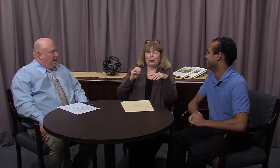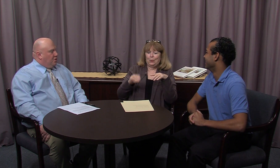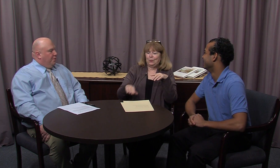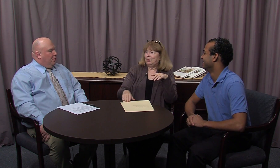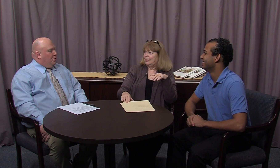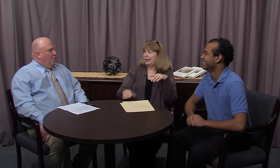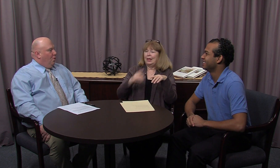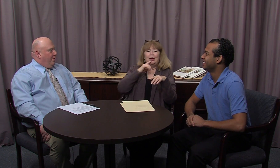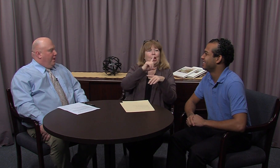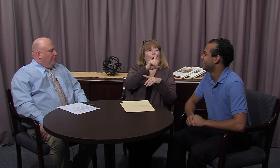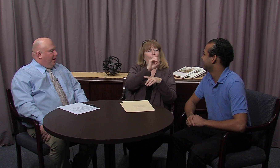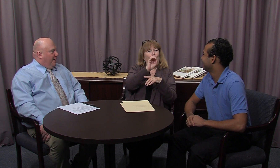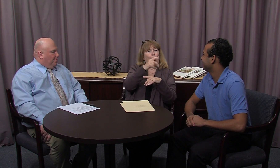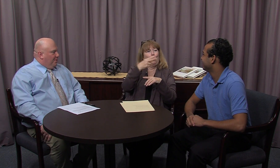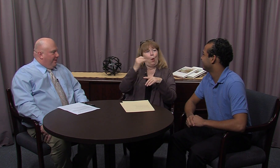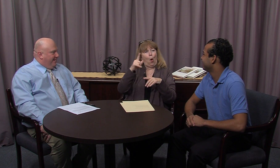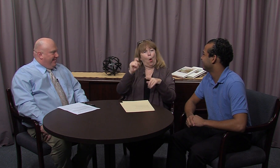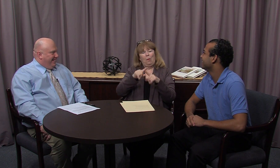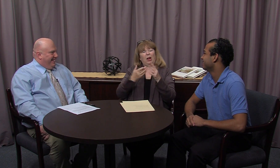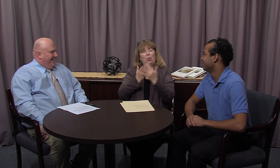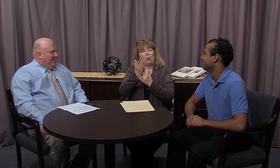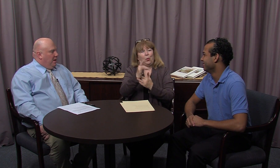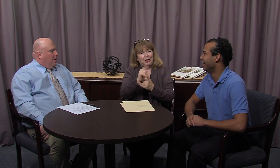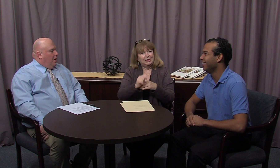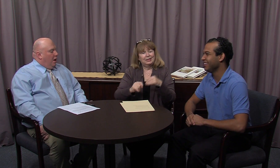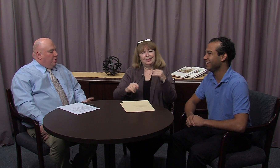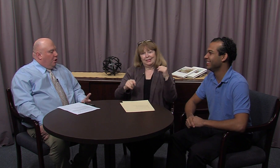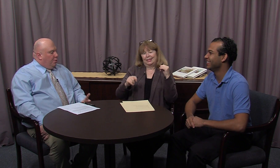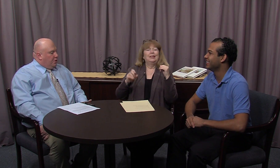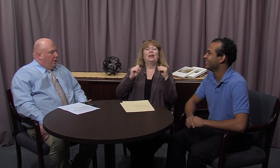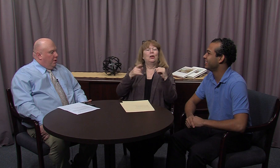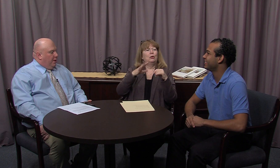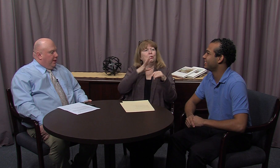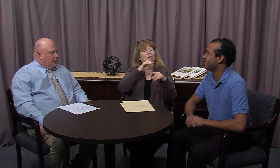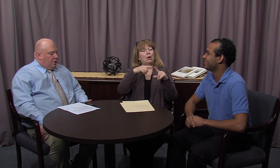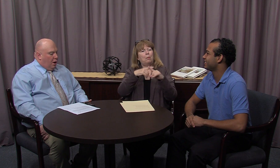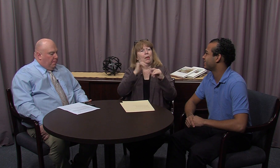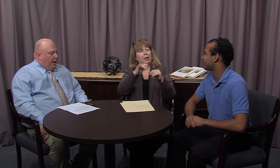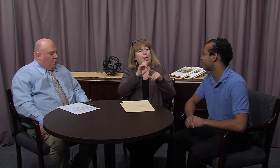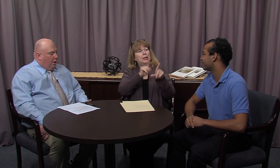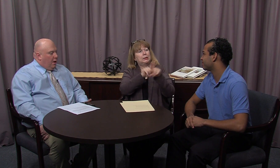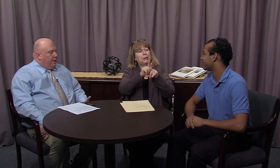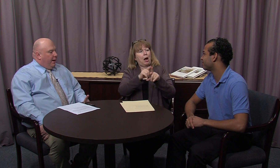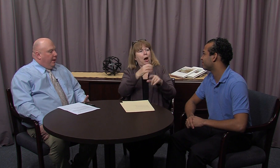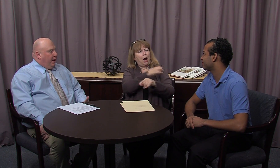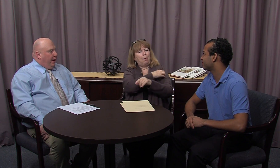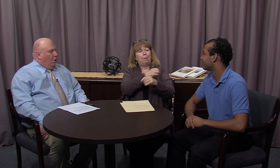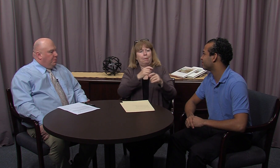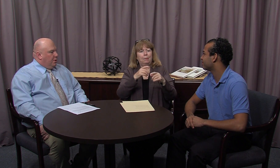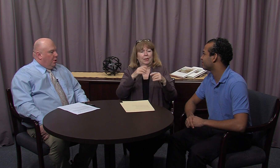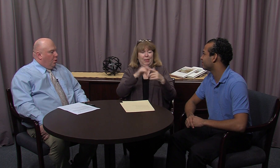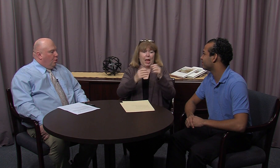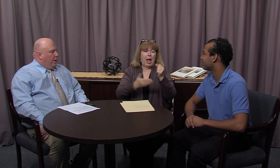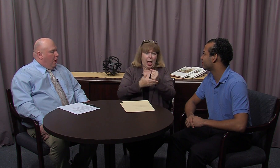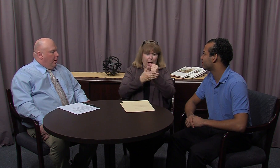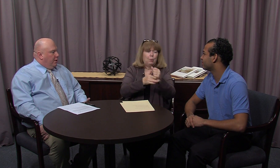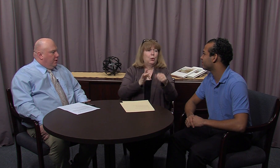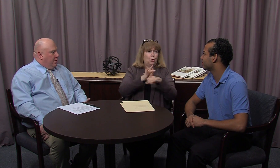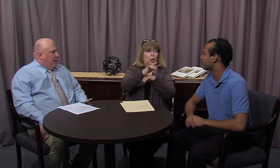sort of a loophole there, but you got through it. You know, you were talking about that star power. That helped early on, didn't it, to